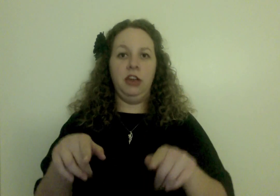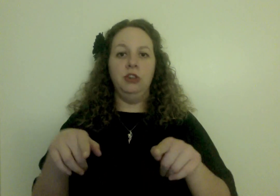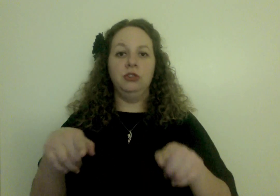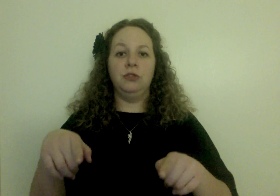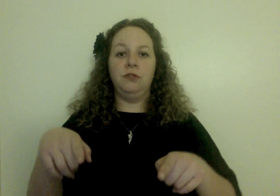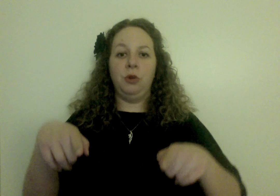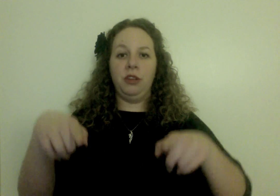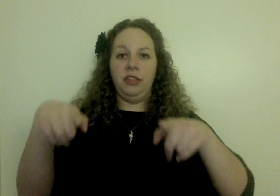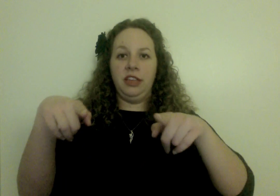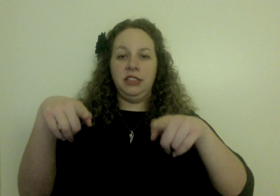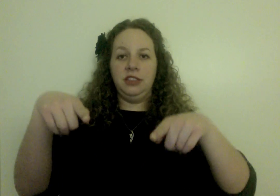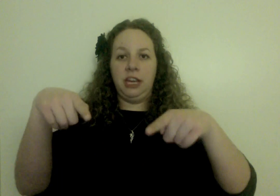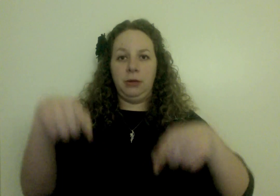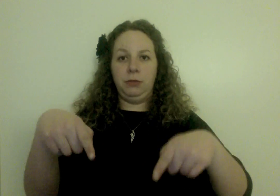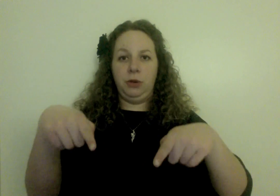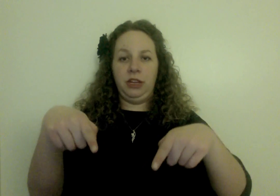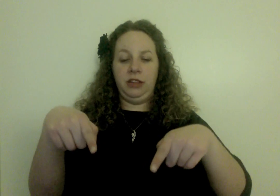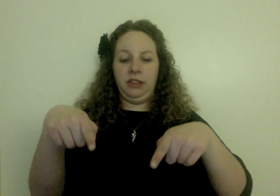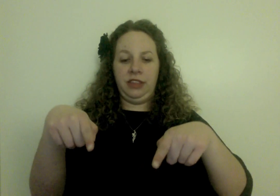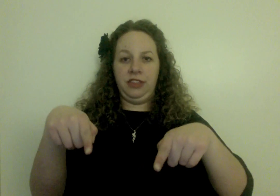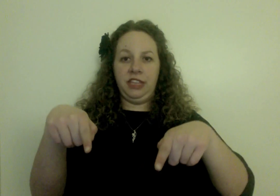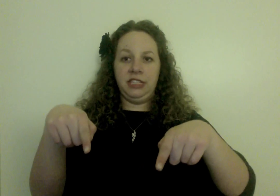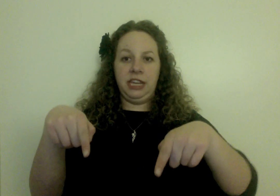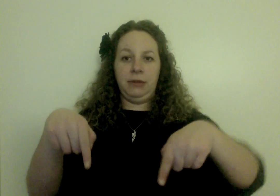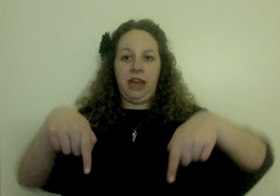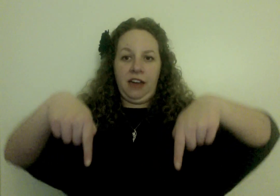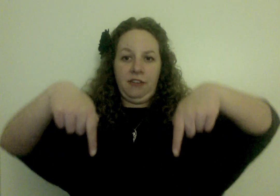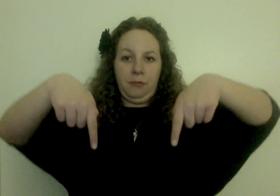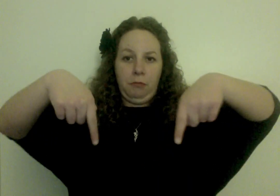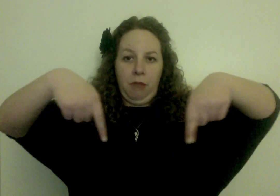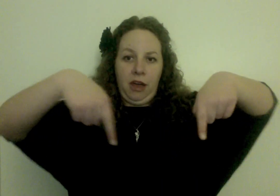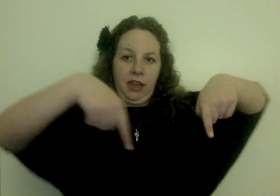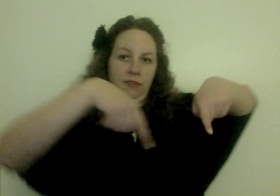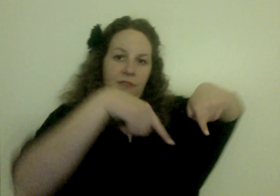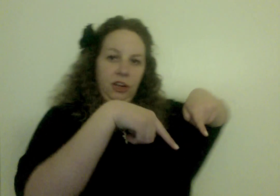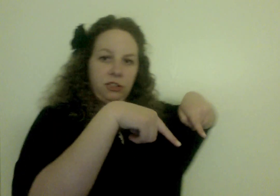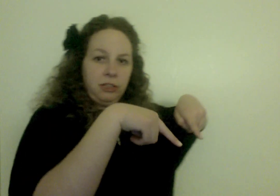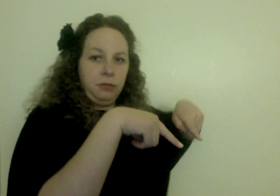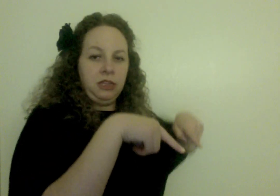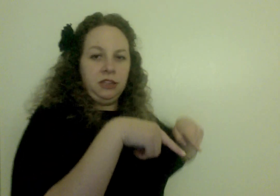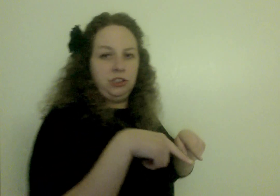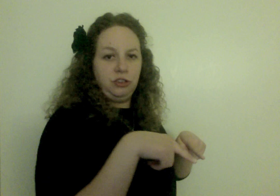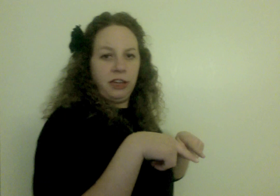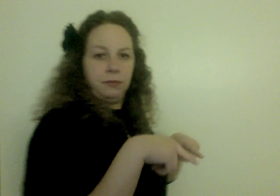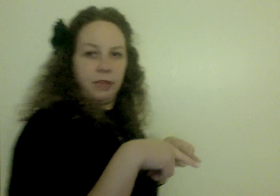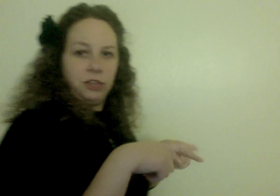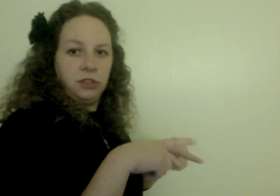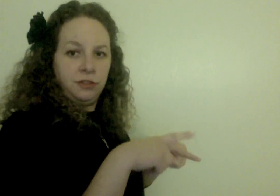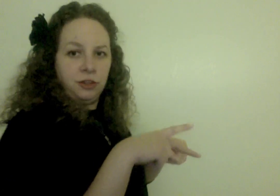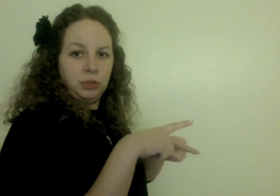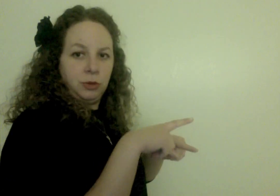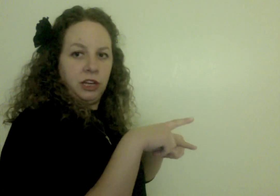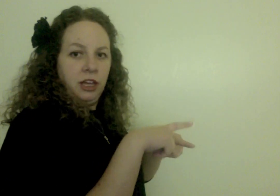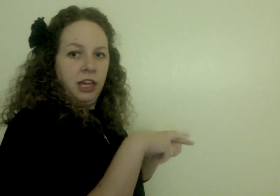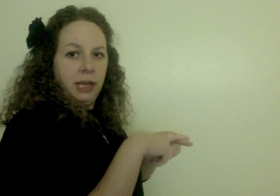so for this, then I would put it like this, and I would have my fingers completely straight. Okay, so the first one, I would